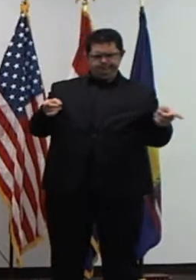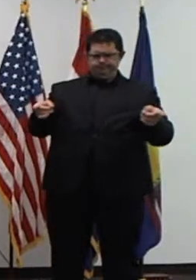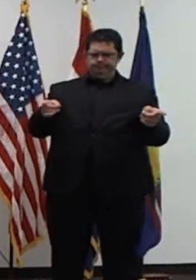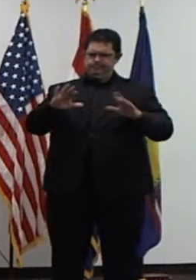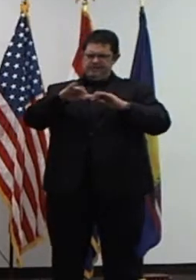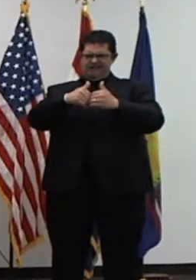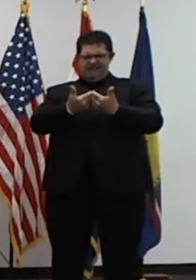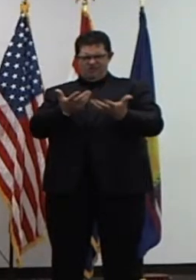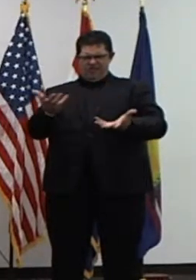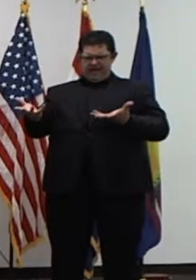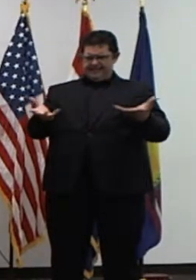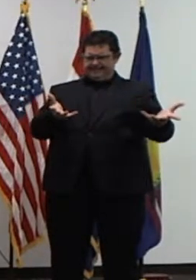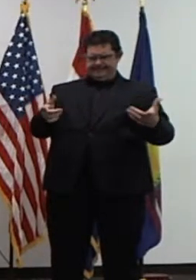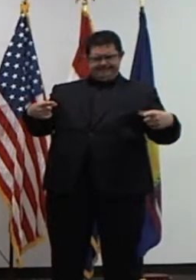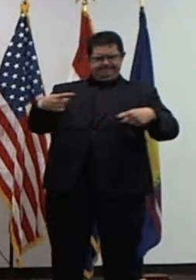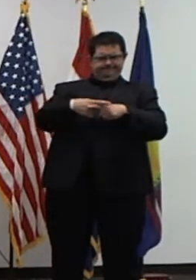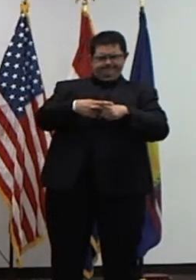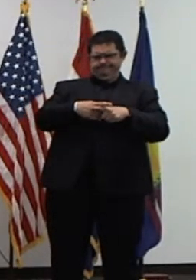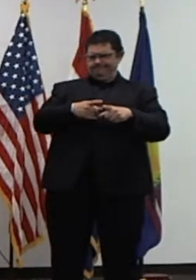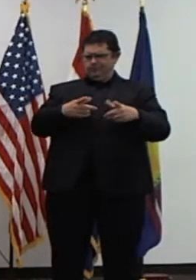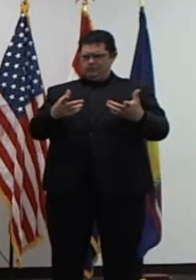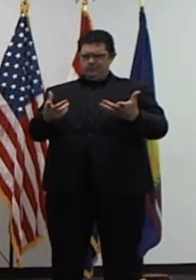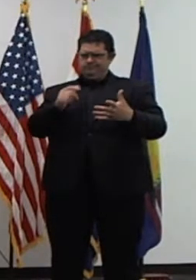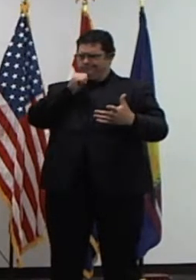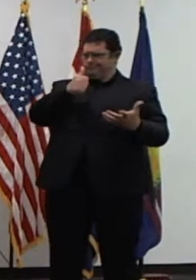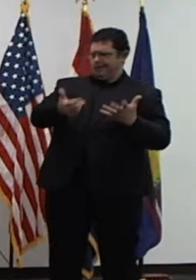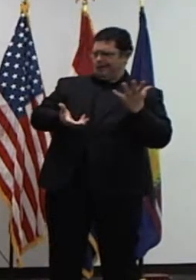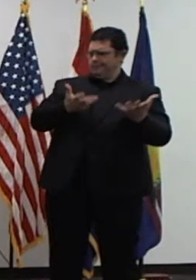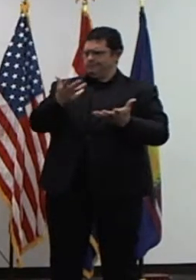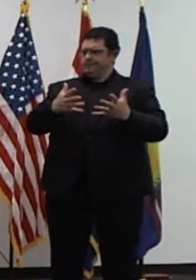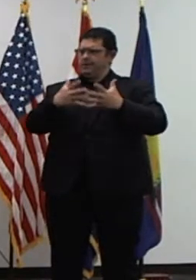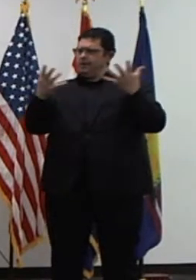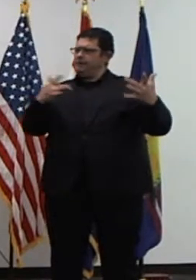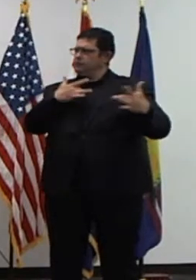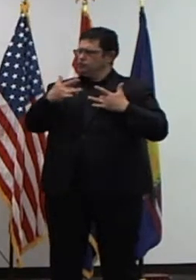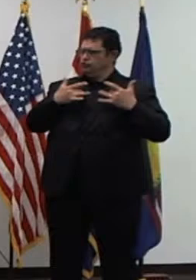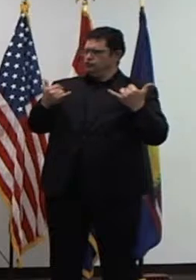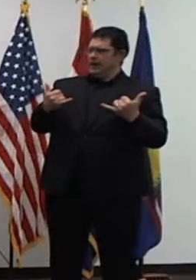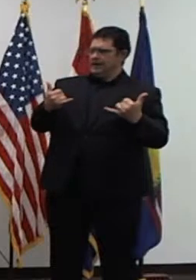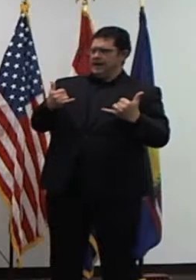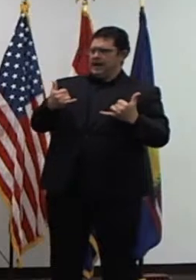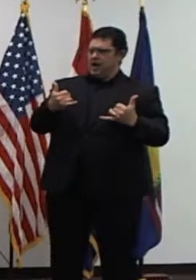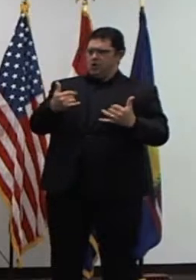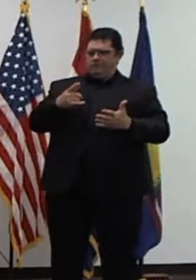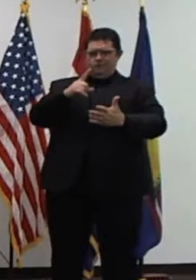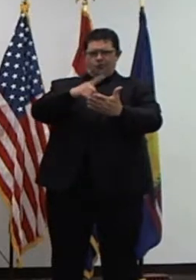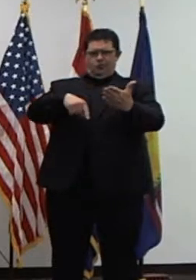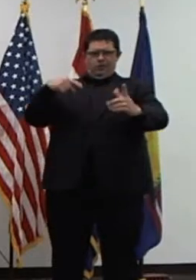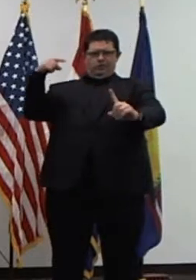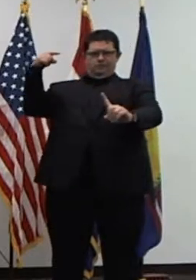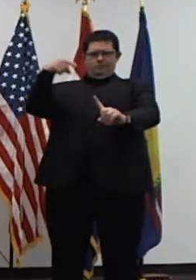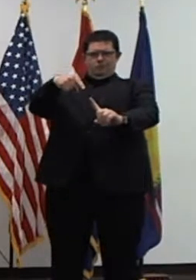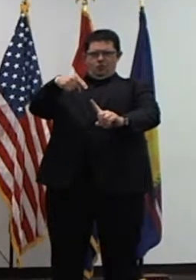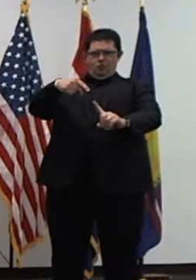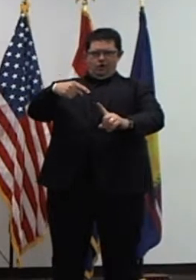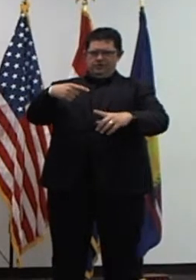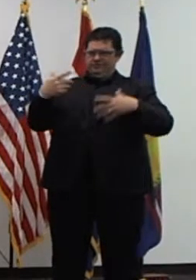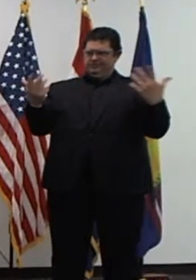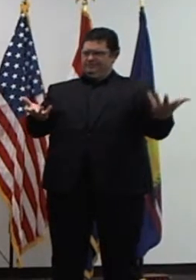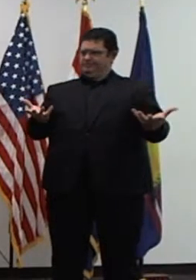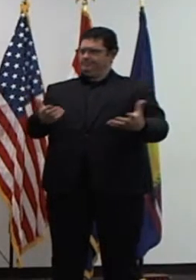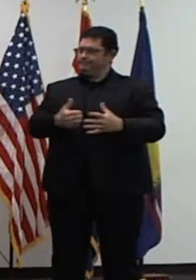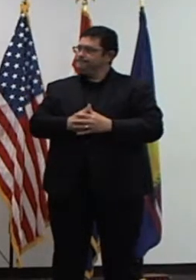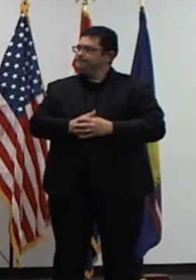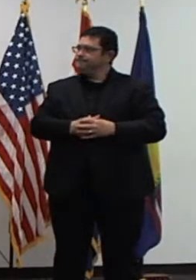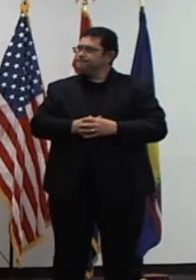of align? Can you respond to that? Because a lot of concerns right now are saying, what's the point of all of this phasing back into things?